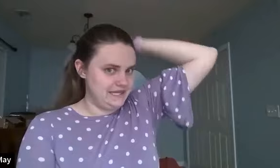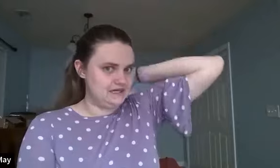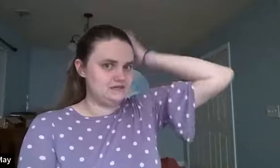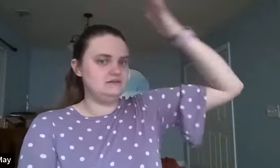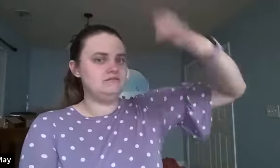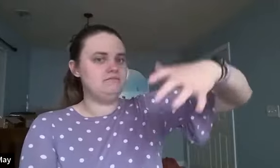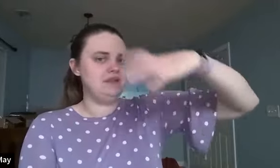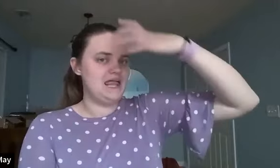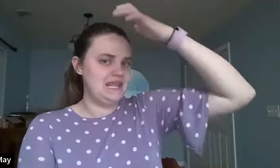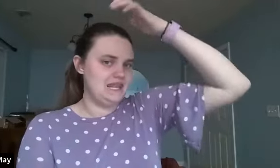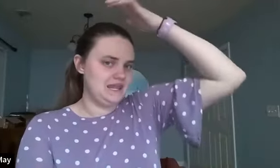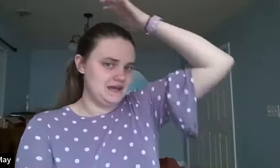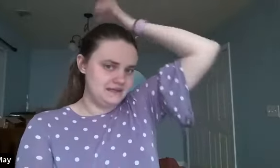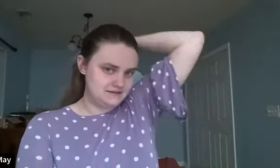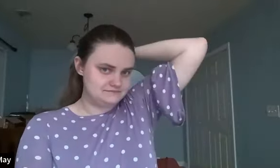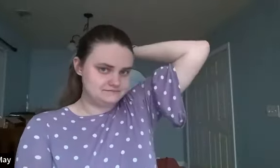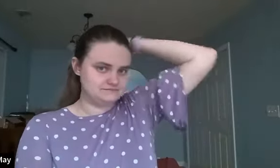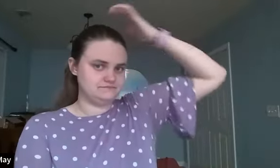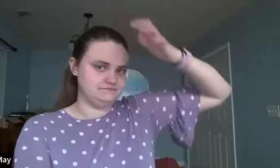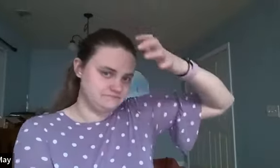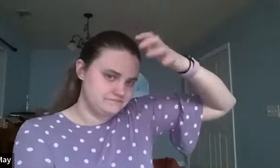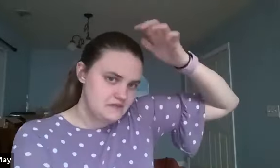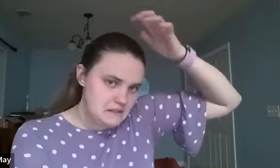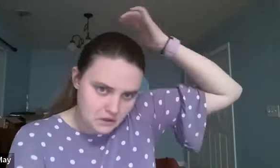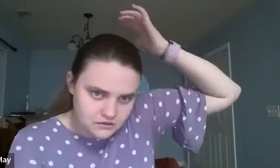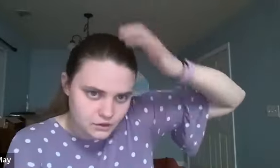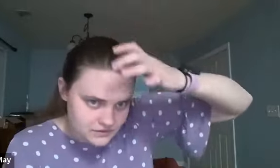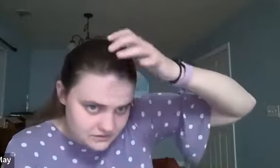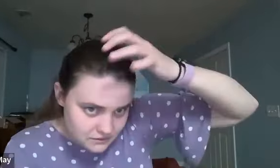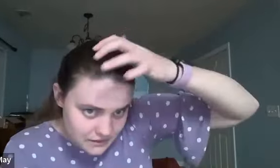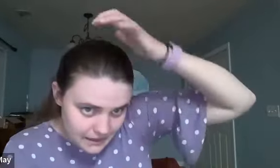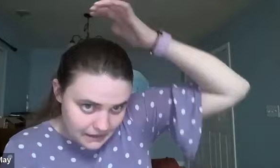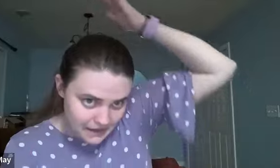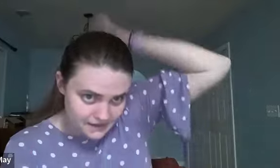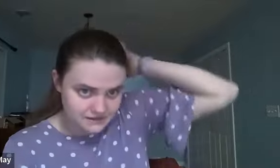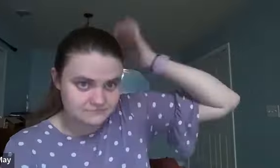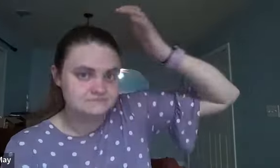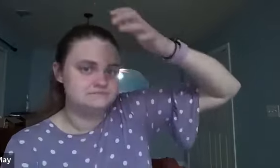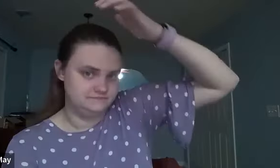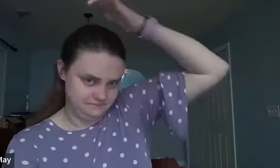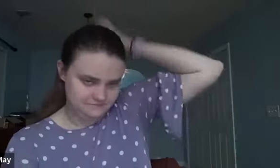mane. Lion. Here, I'll lower it a little. Lion.